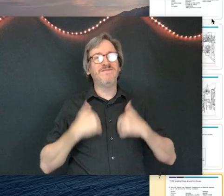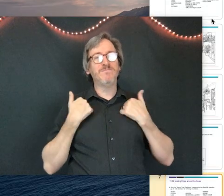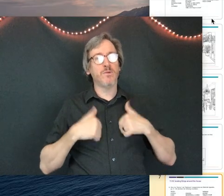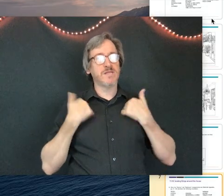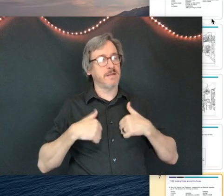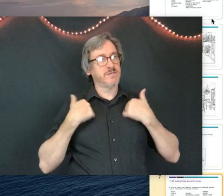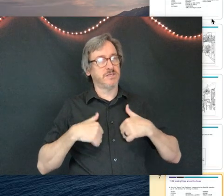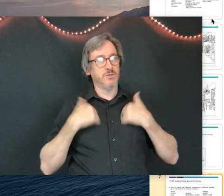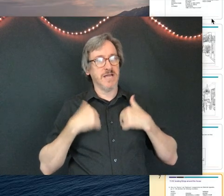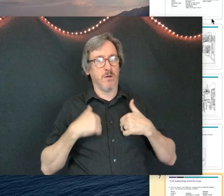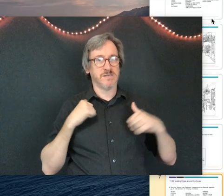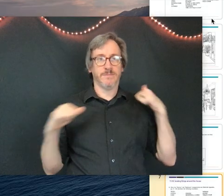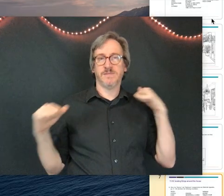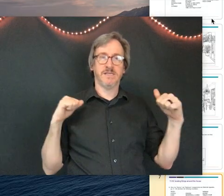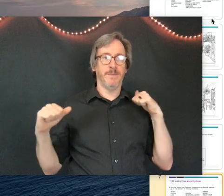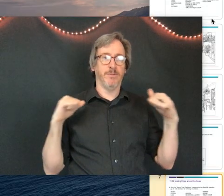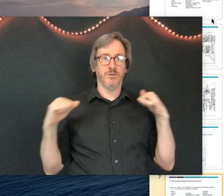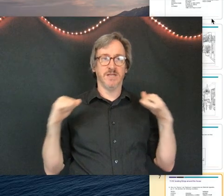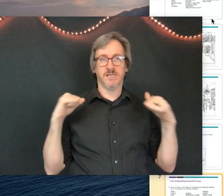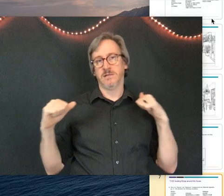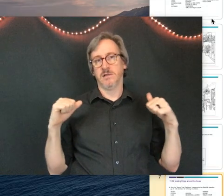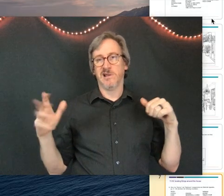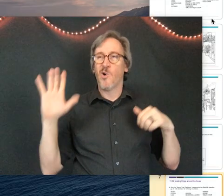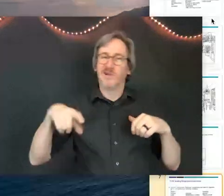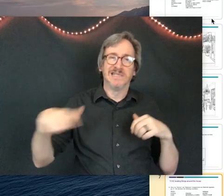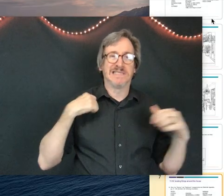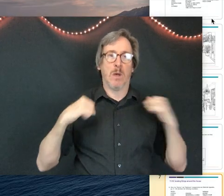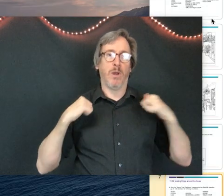I most of the time do towel. Sometimes I see people do this.